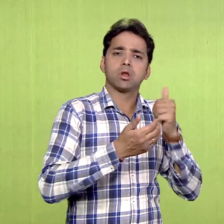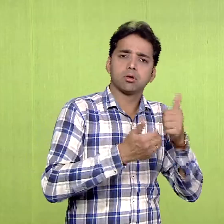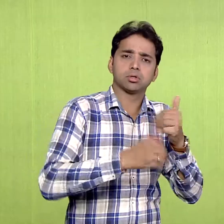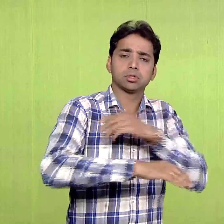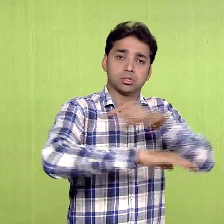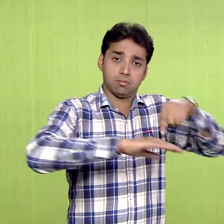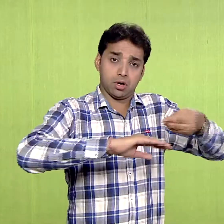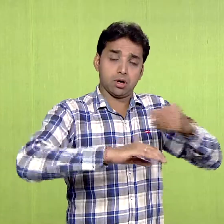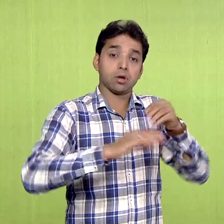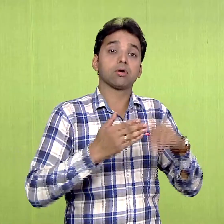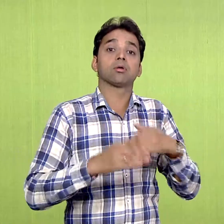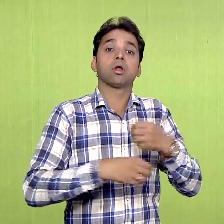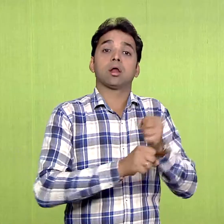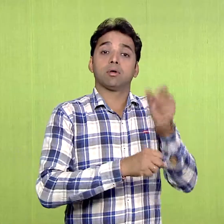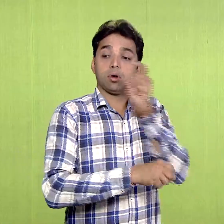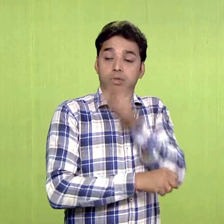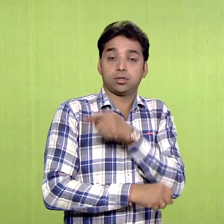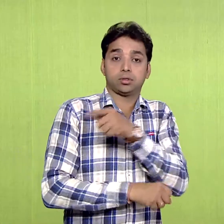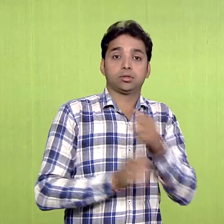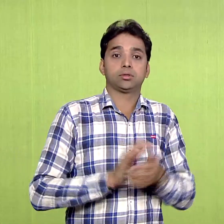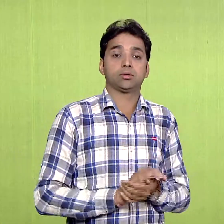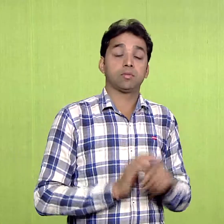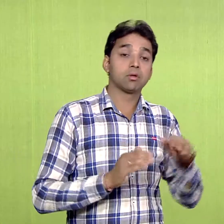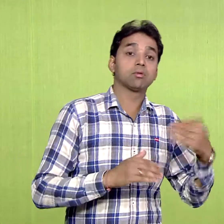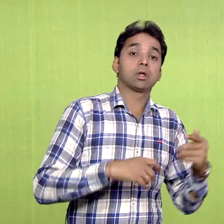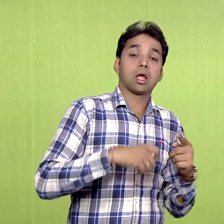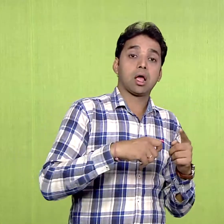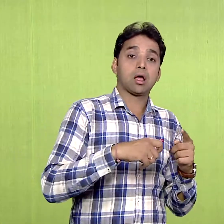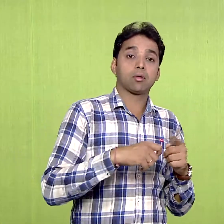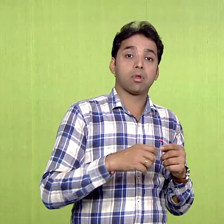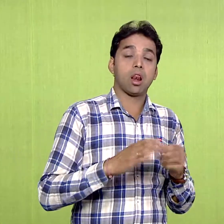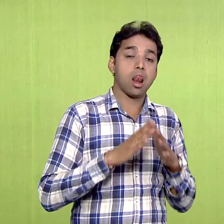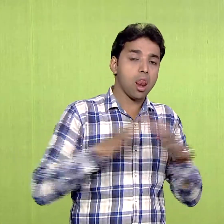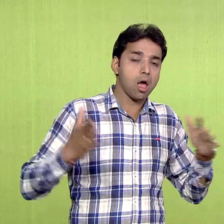It was a large palace carved out of wood.